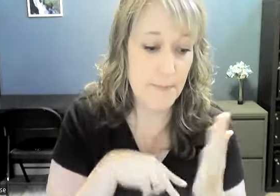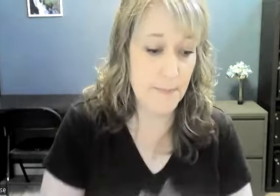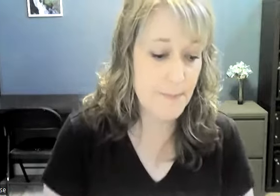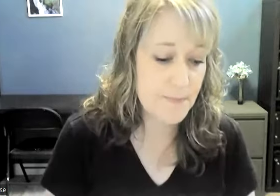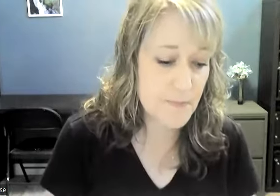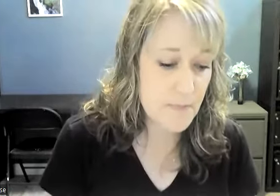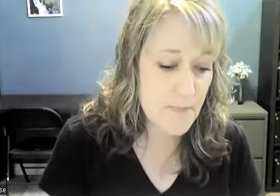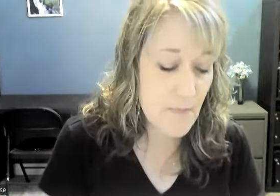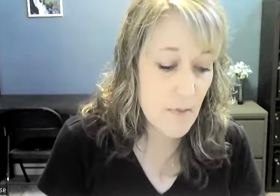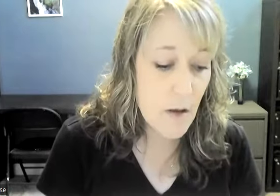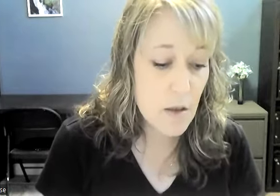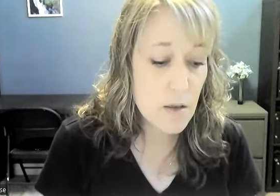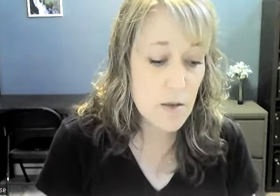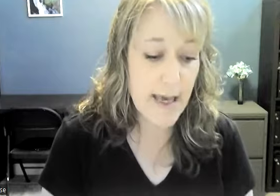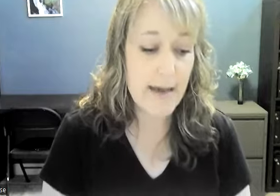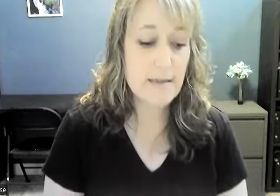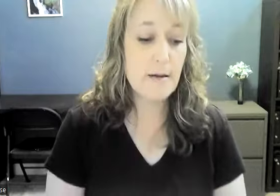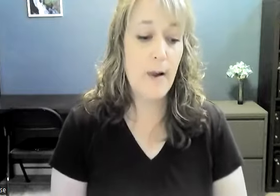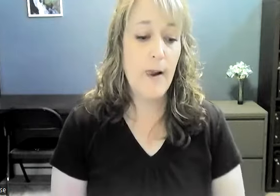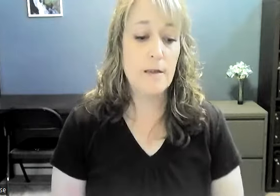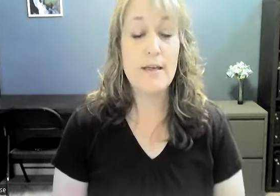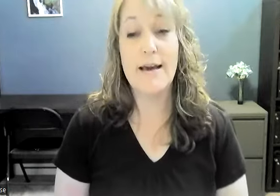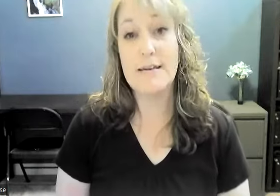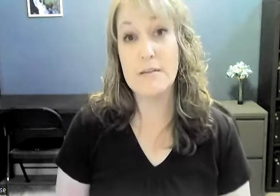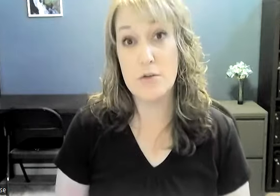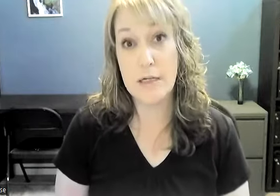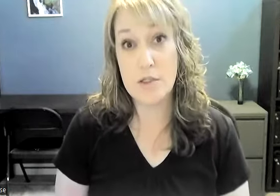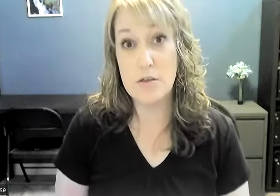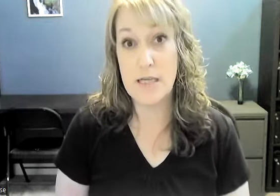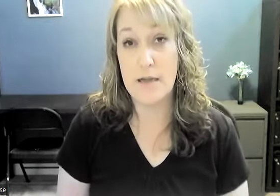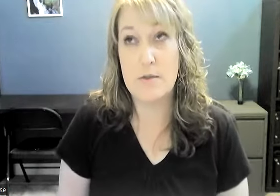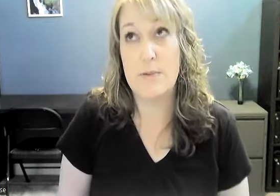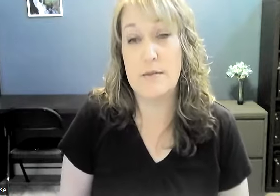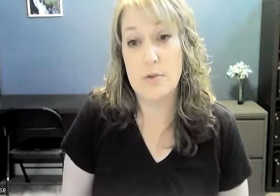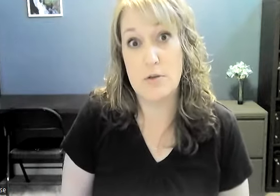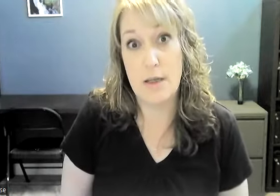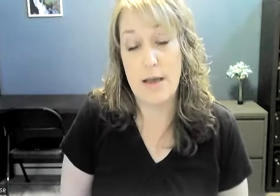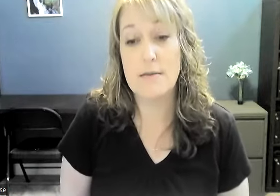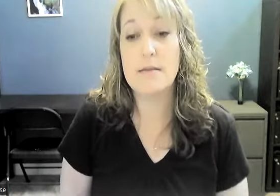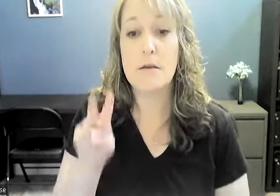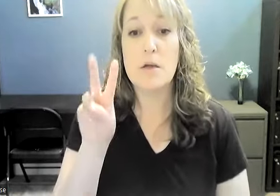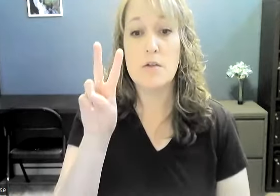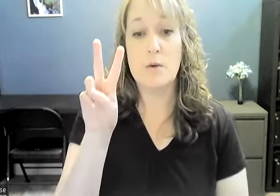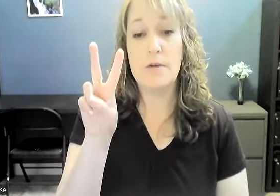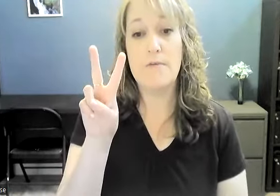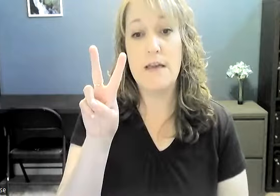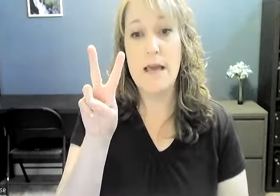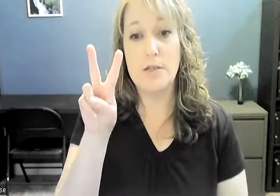Read. Look at. Look at is a directional sign, so it depends on what you're looking at. So you want a V hand